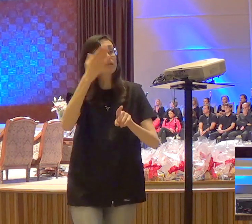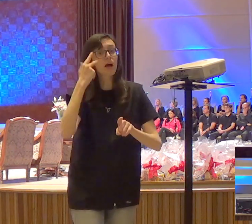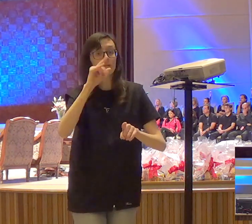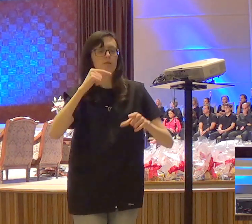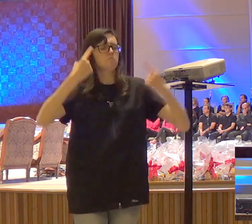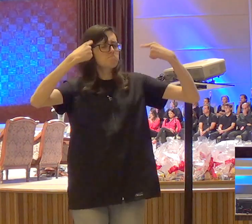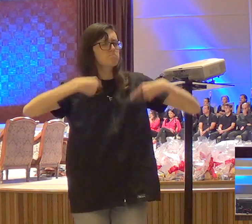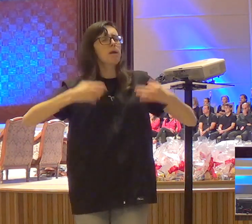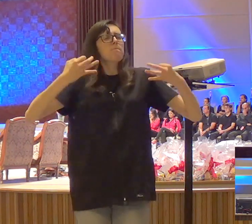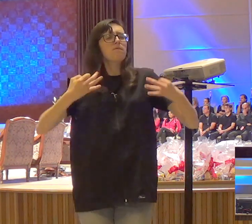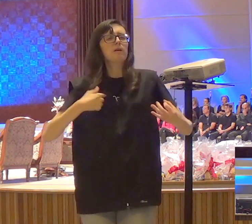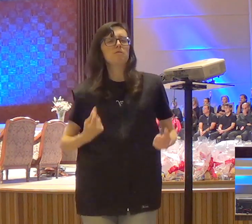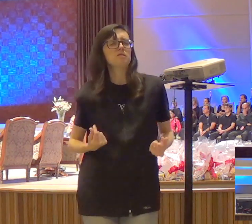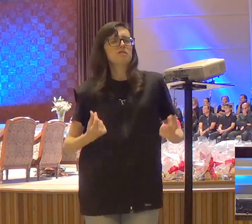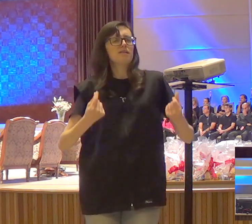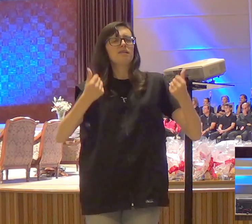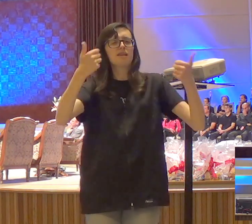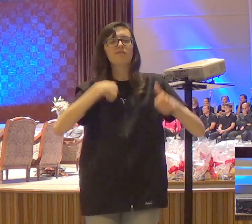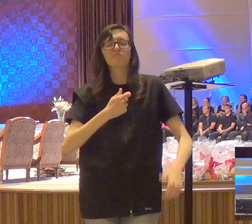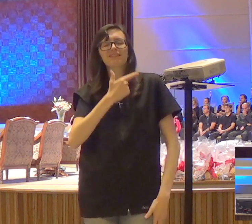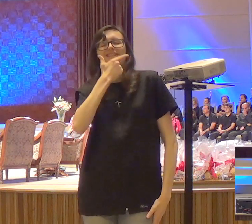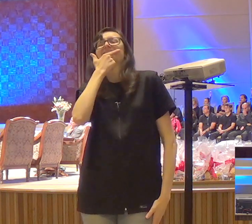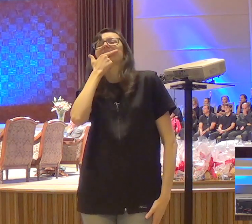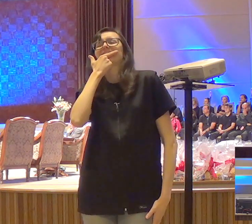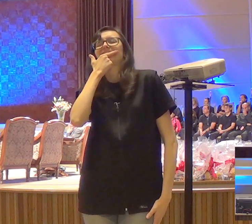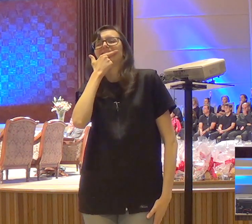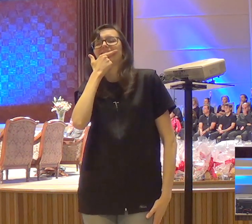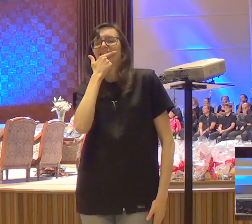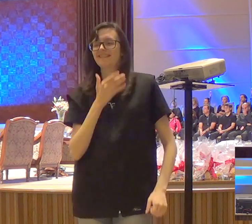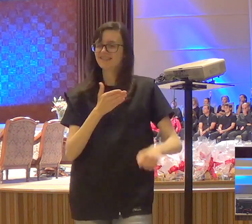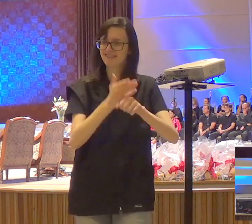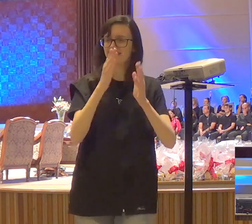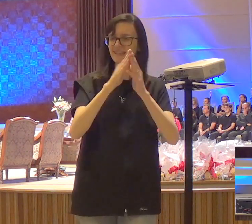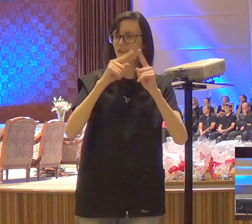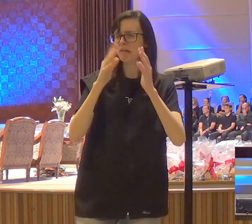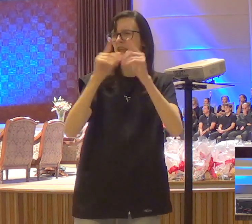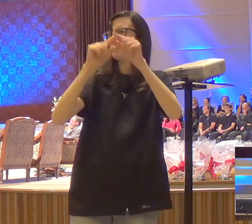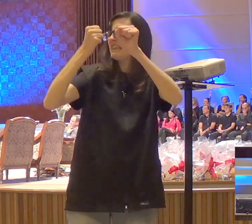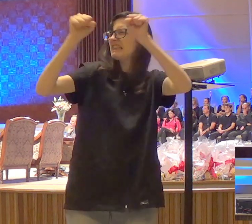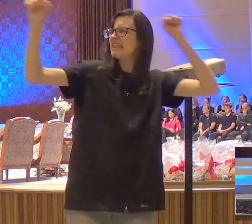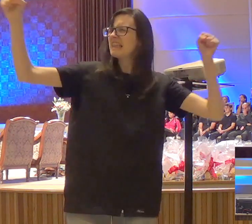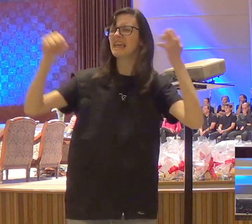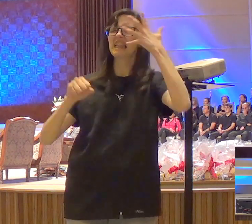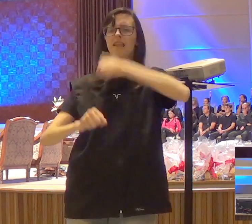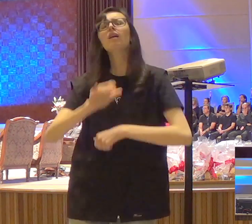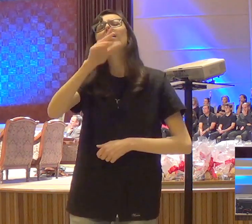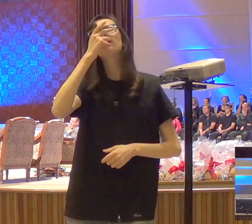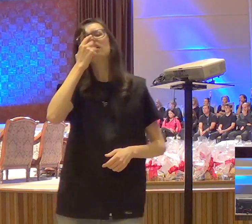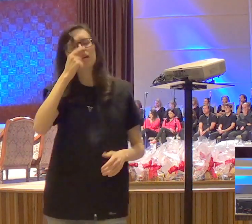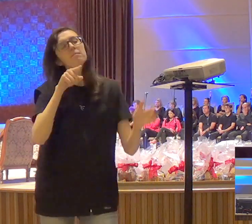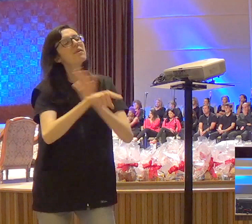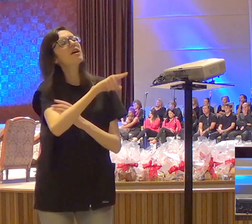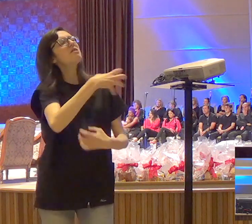a permanent smile on your face, com um sorriso permanente no rosto. And when someone asks you, how are you doing today? E se alguém te pergunta, e aí,